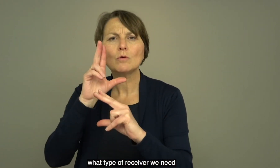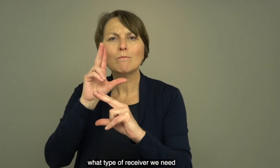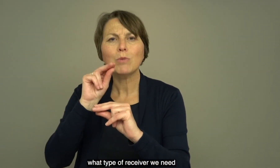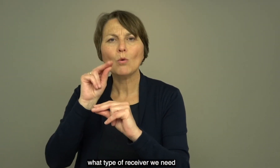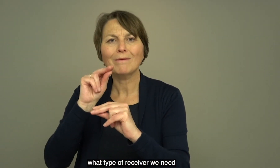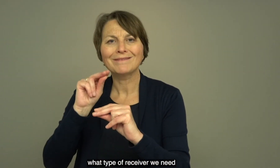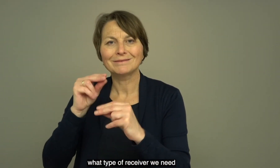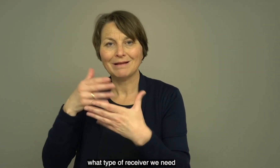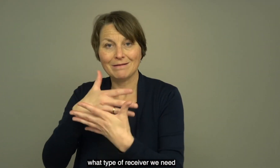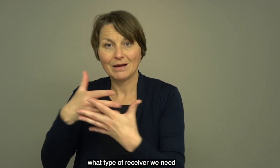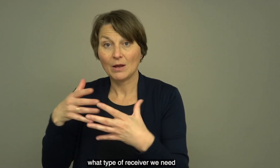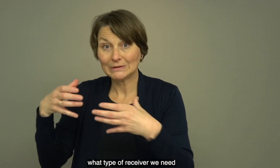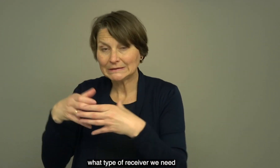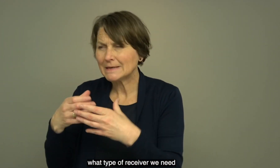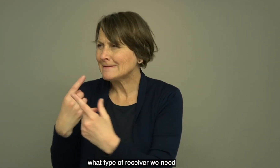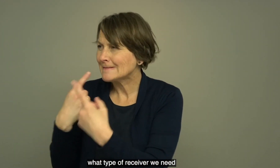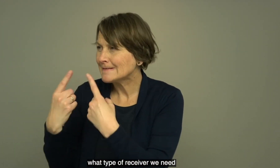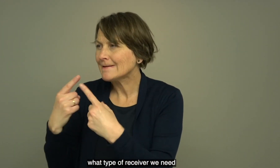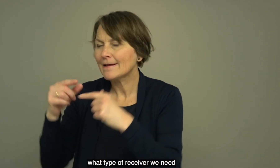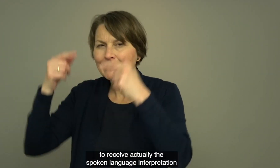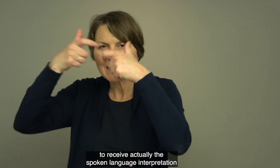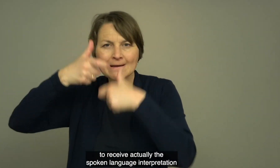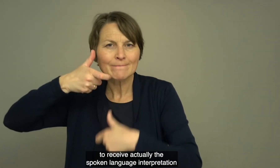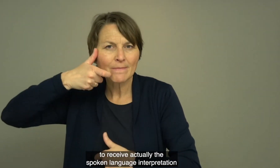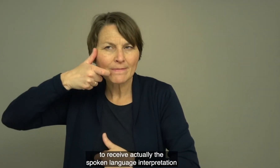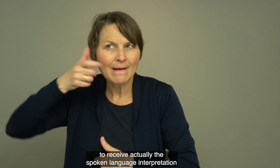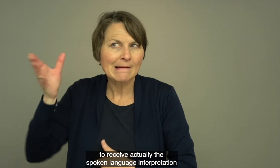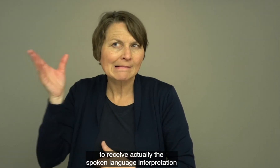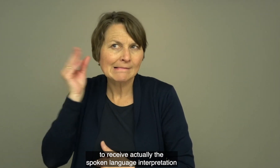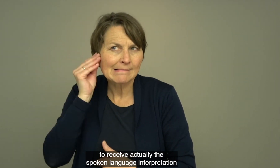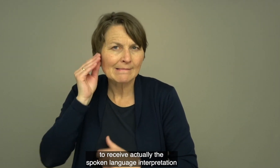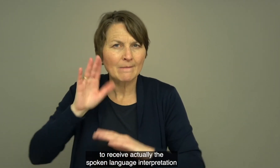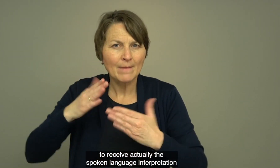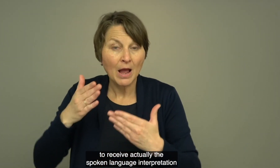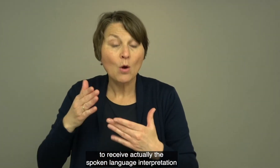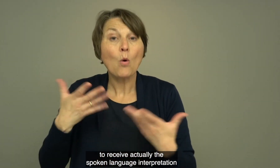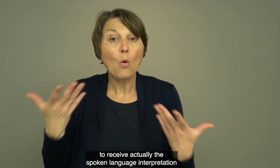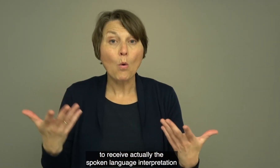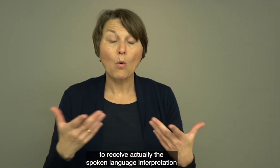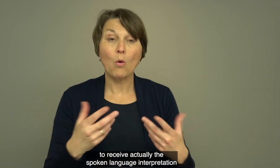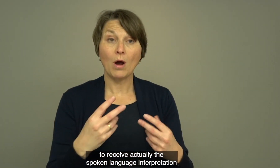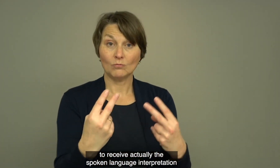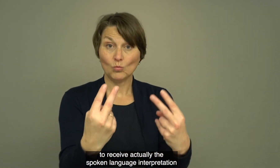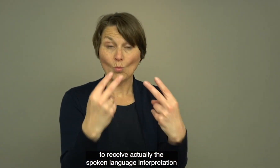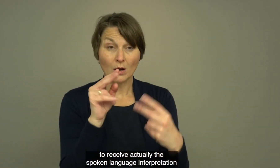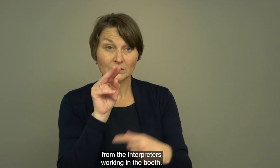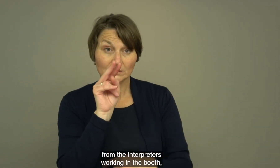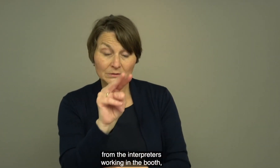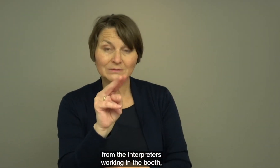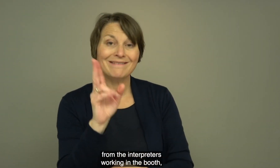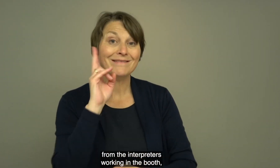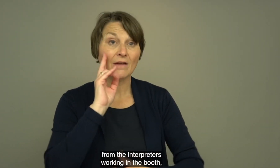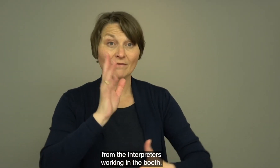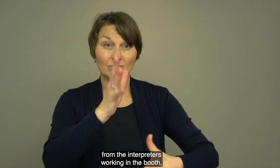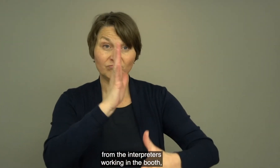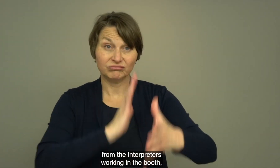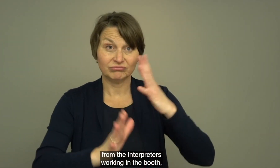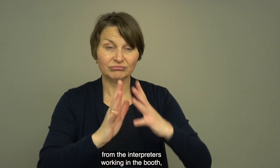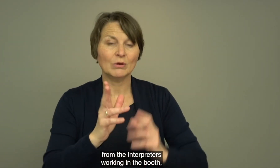of receiver we need to receive actually the spoken language interpretation from the interpreters working